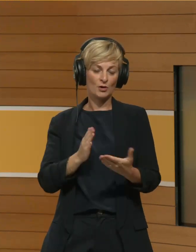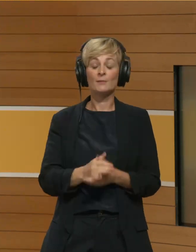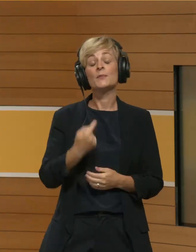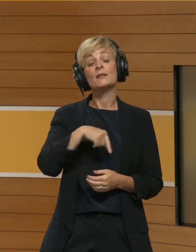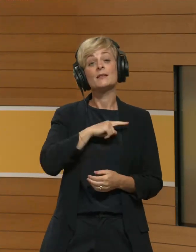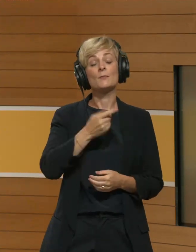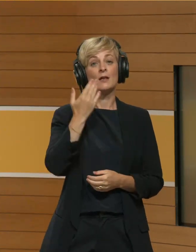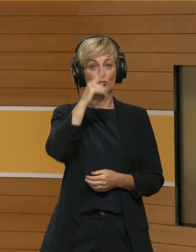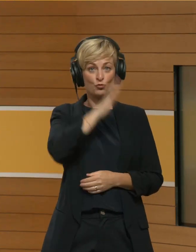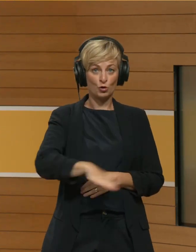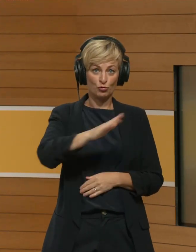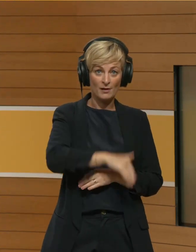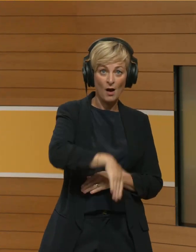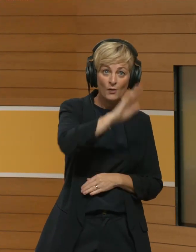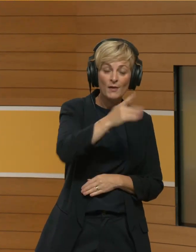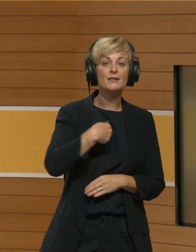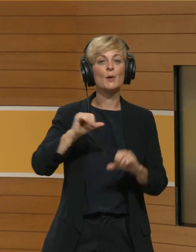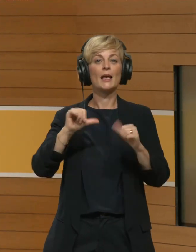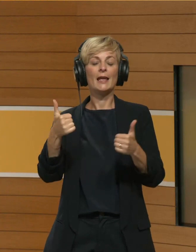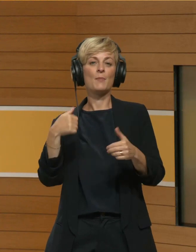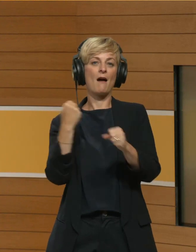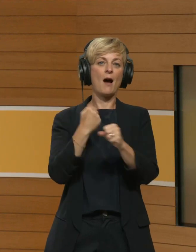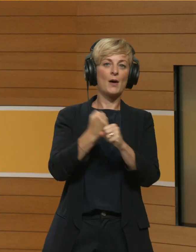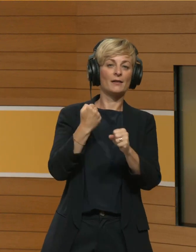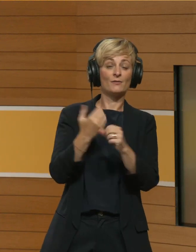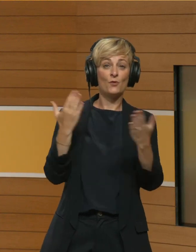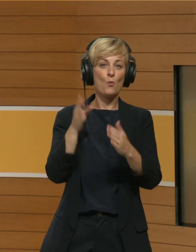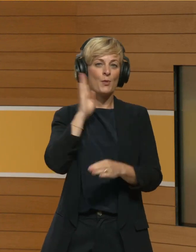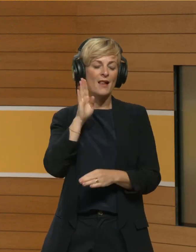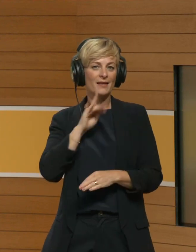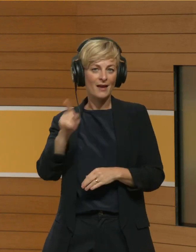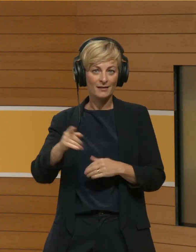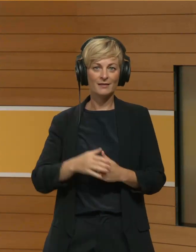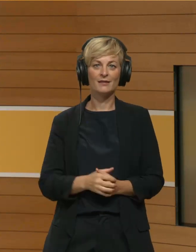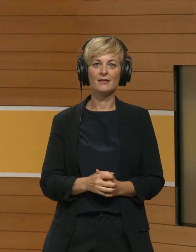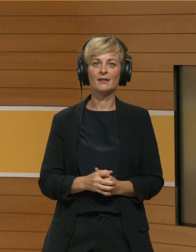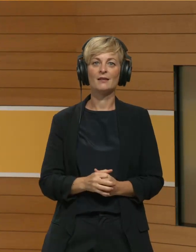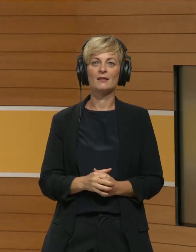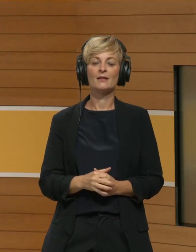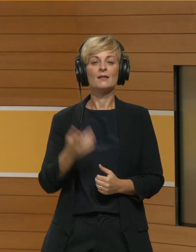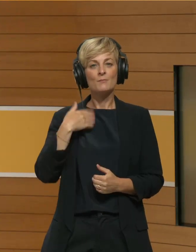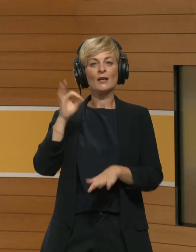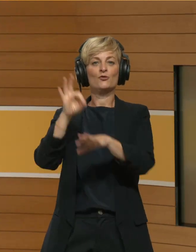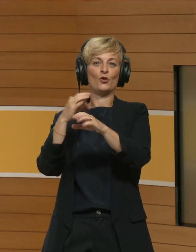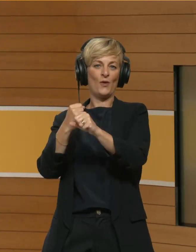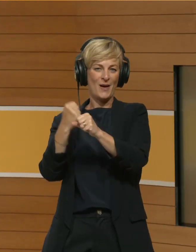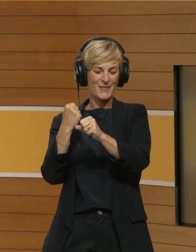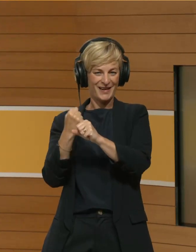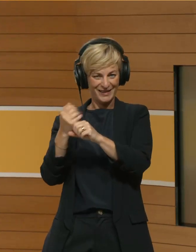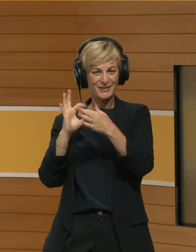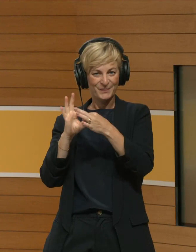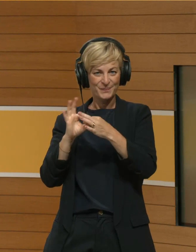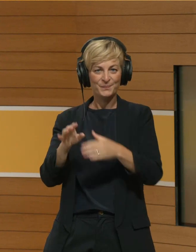my PhD and also work as a project manager for the Magnet for Europe study at the Catholic University